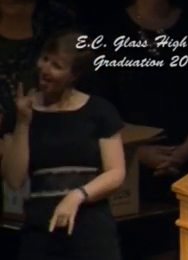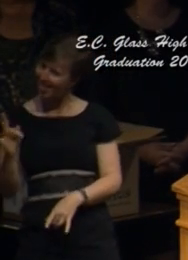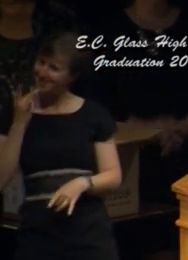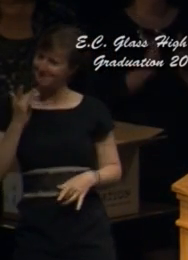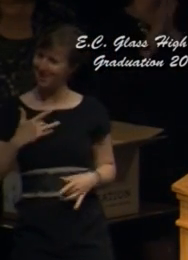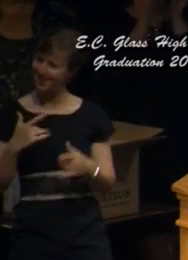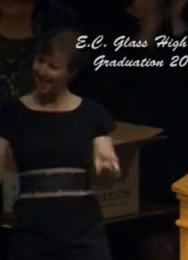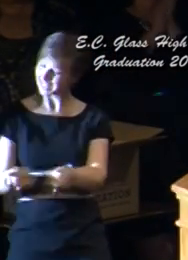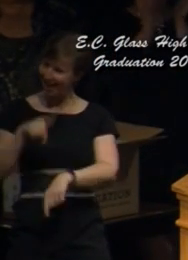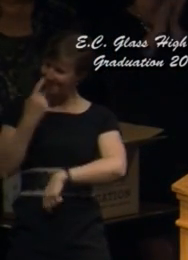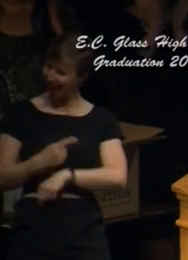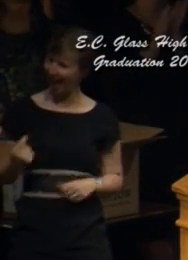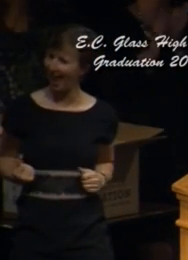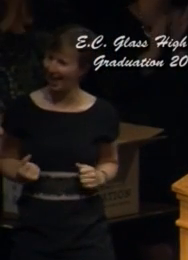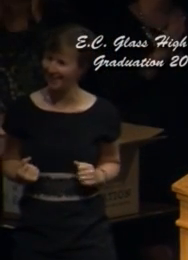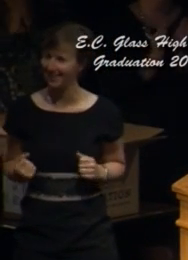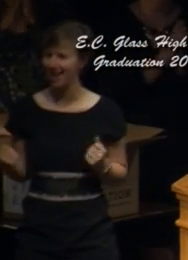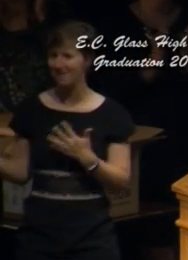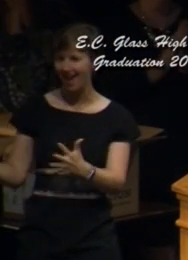day.